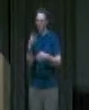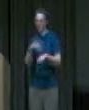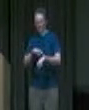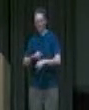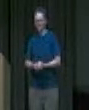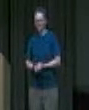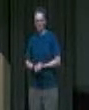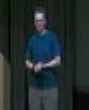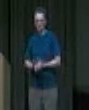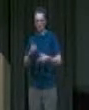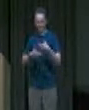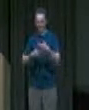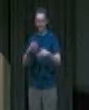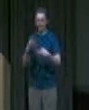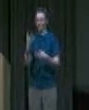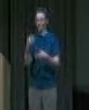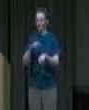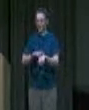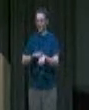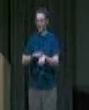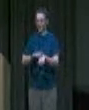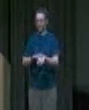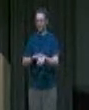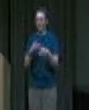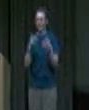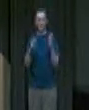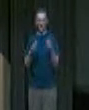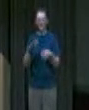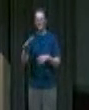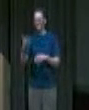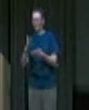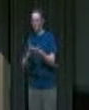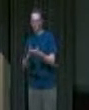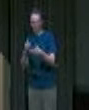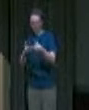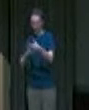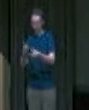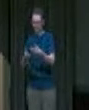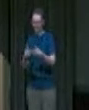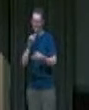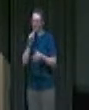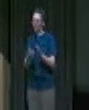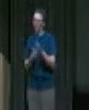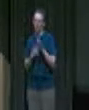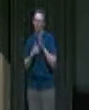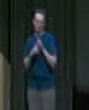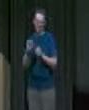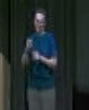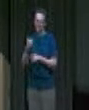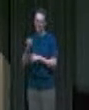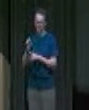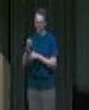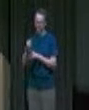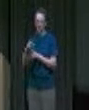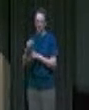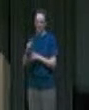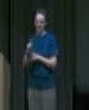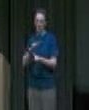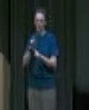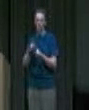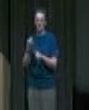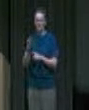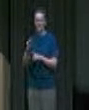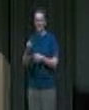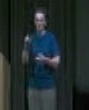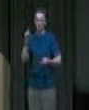So we'll go through that sequence 4 times. There's a 5th part of the sequence that does not require siphons. So when the dam is